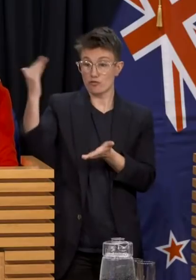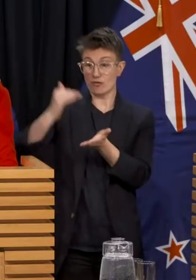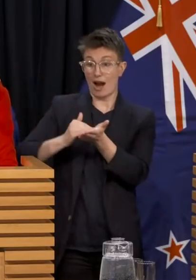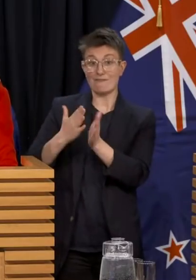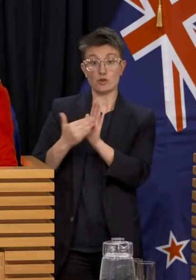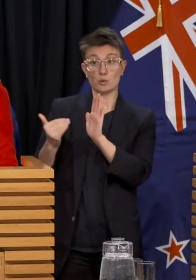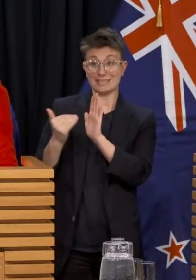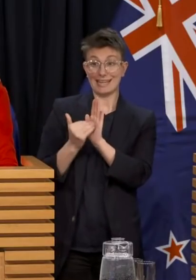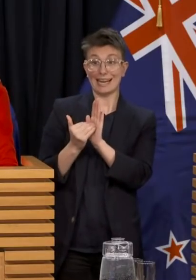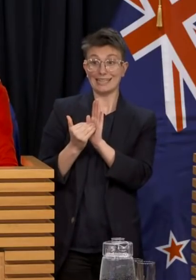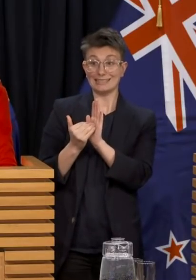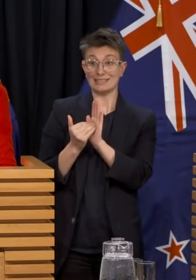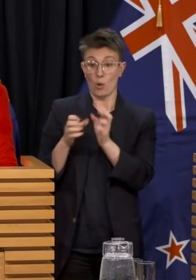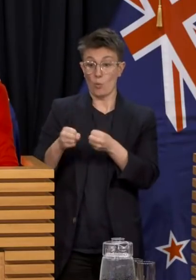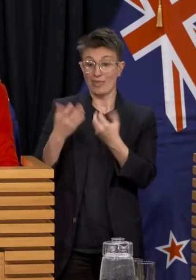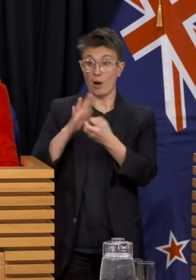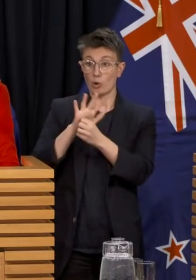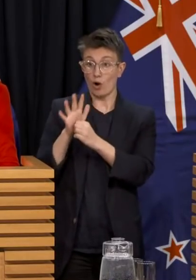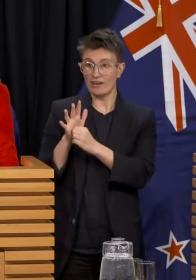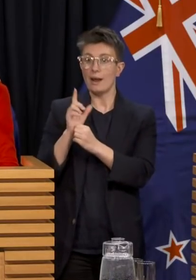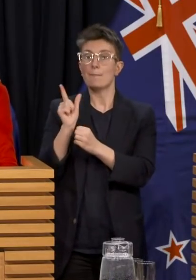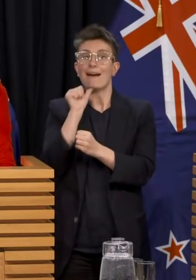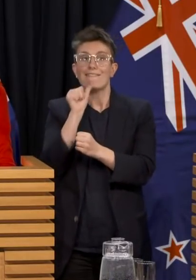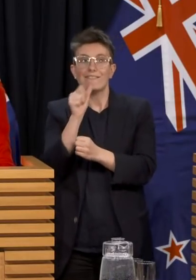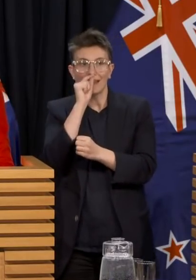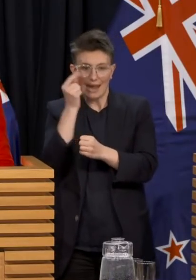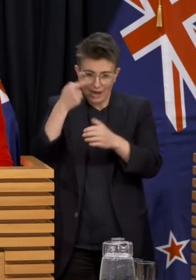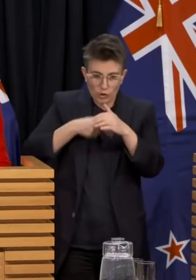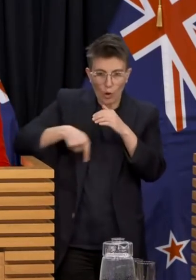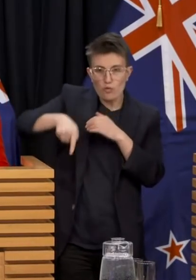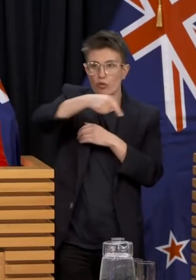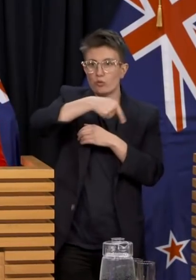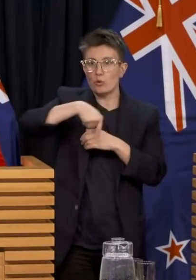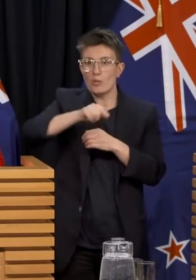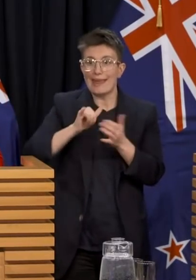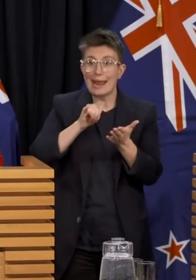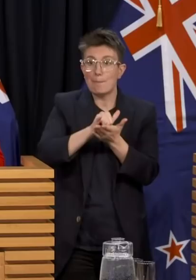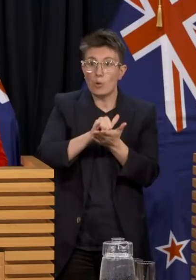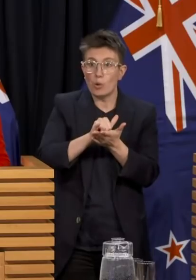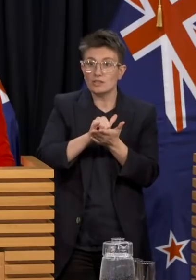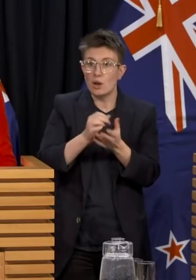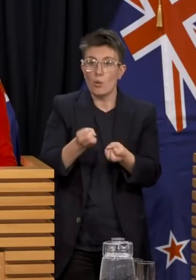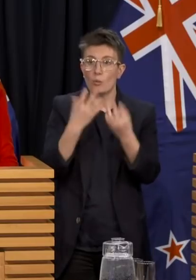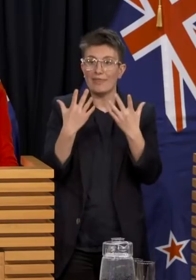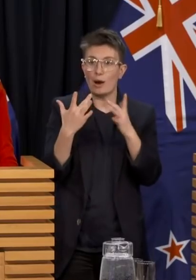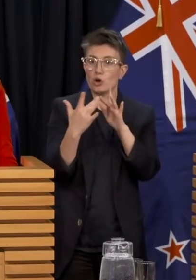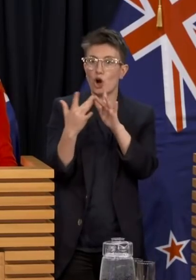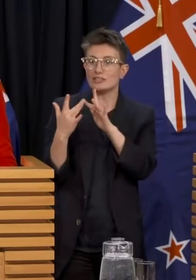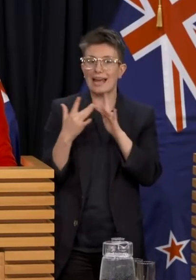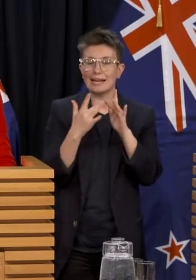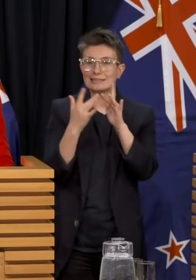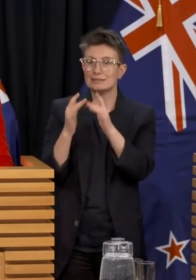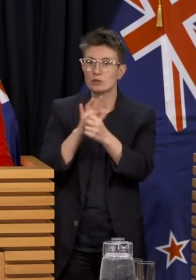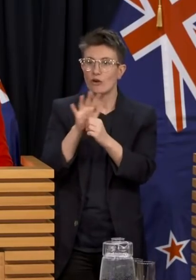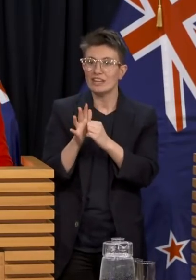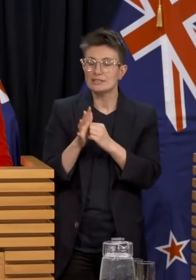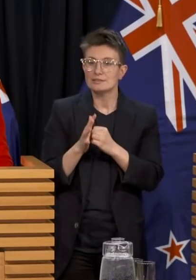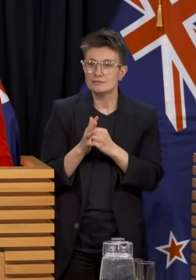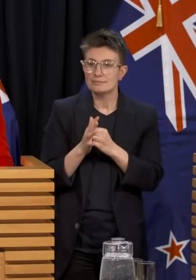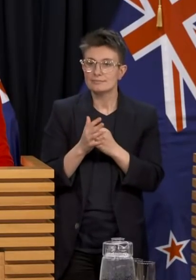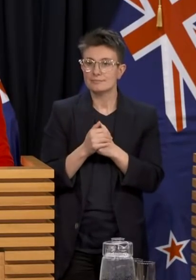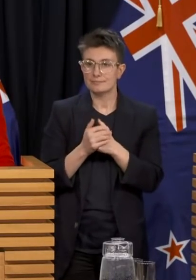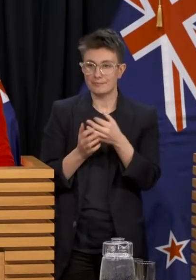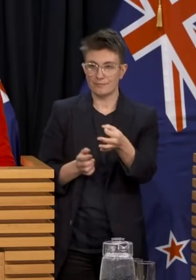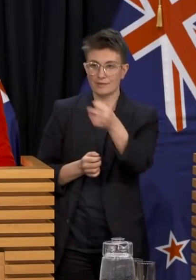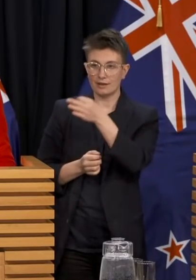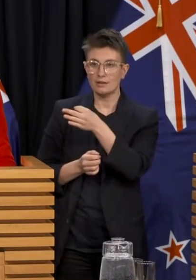can manage to get through the airport whilst maintaining COVID-free status as well. Presumably with 90 days, I'll just finish you. Presumably with all those days of no